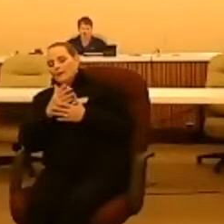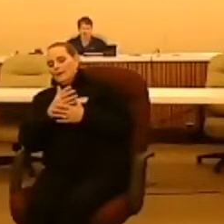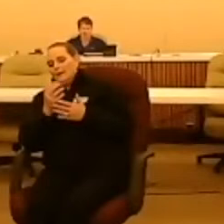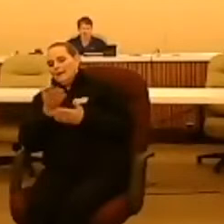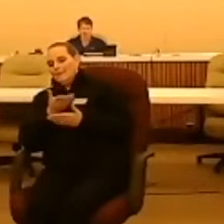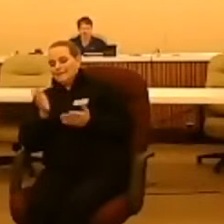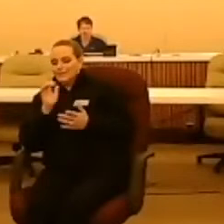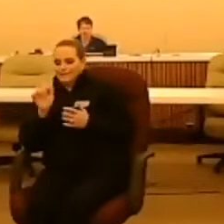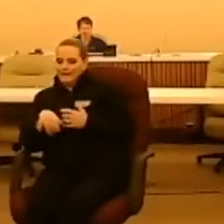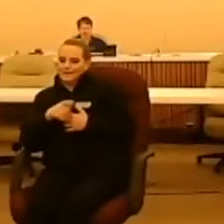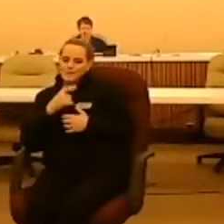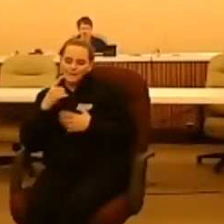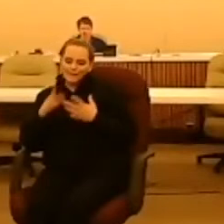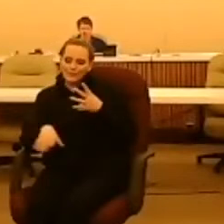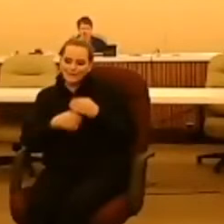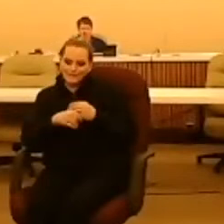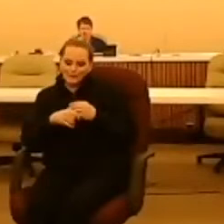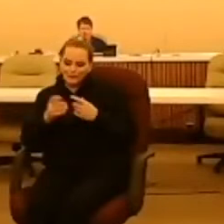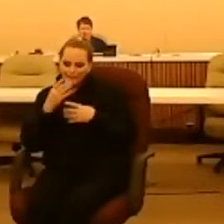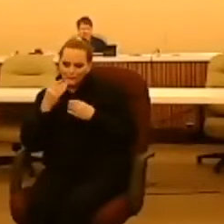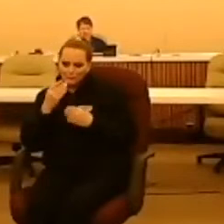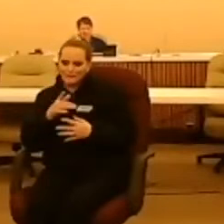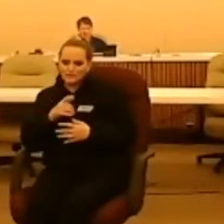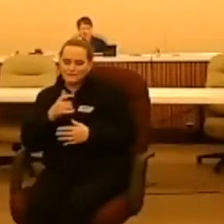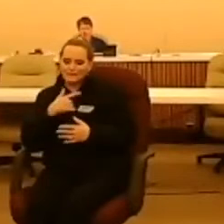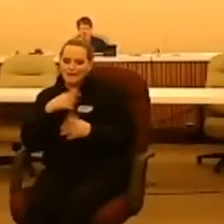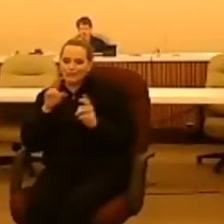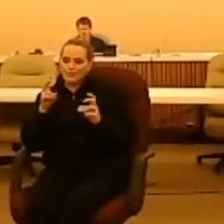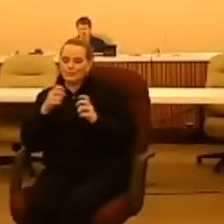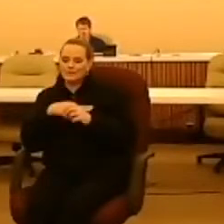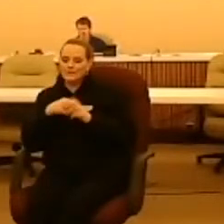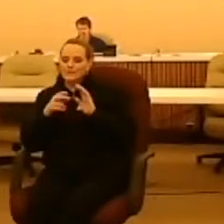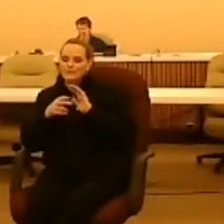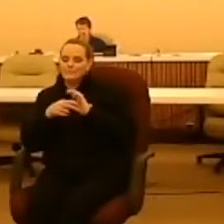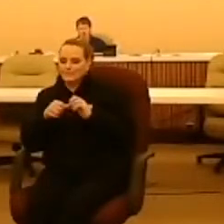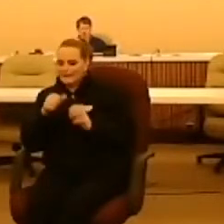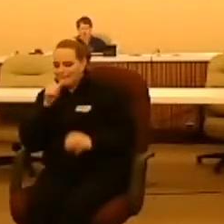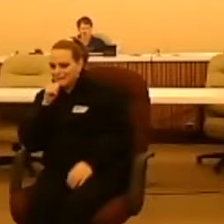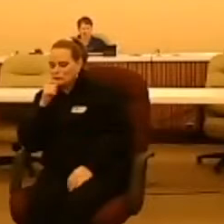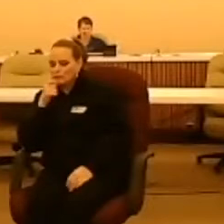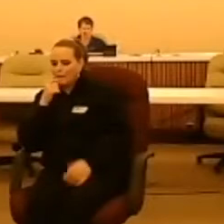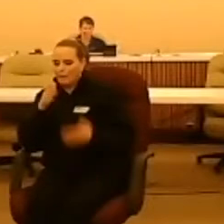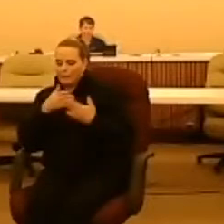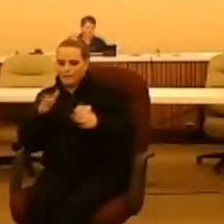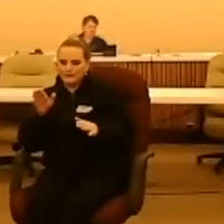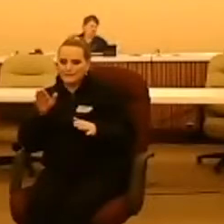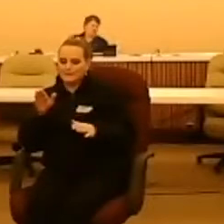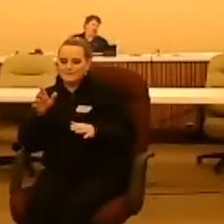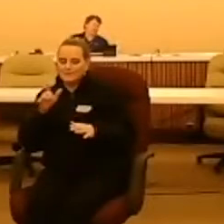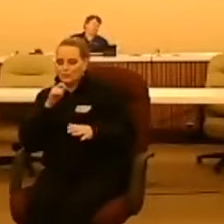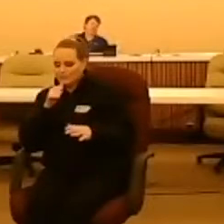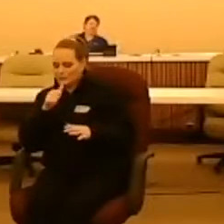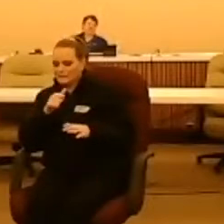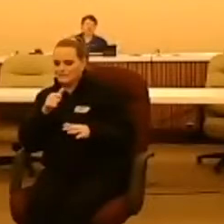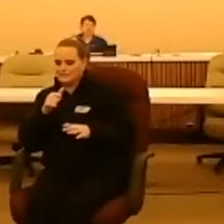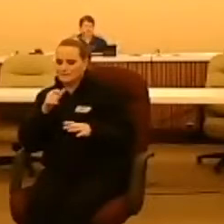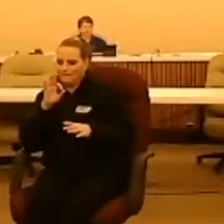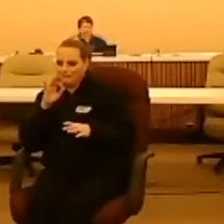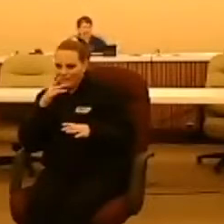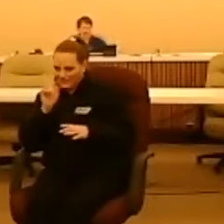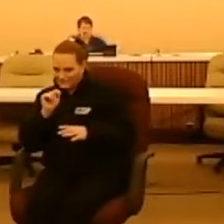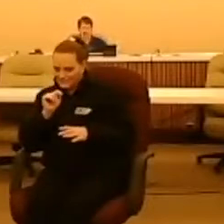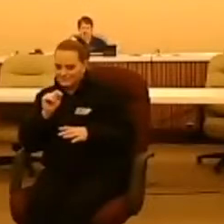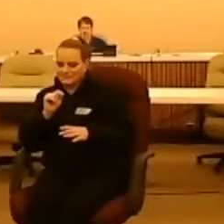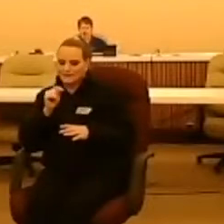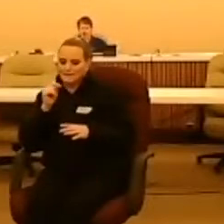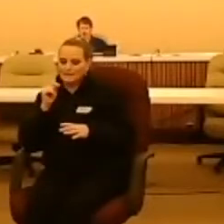that, you know, there might be additional information in the, I'll call it the confidential one, but the public one would just stick to the facts.